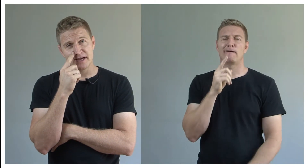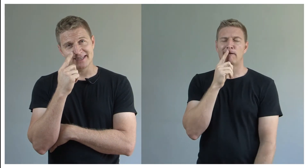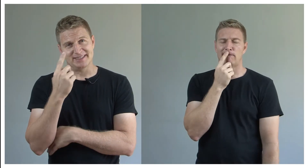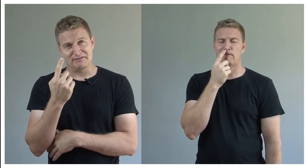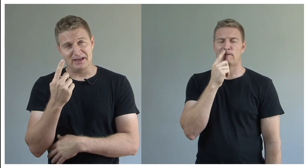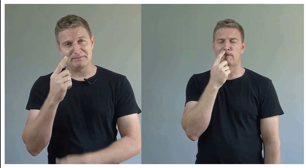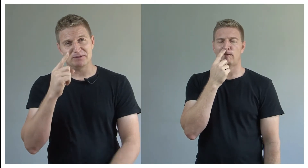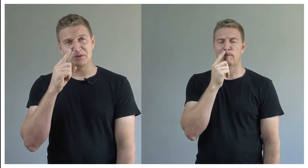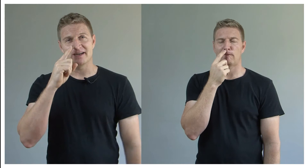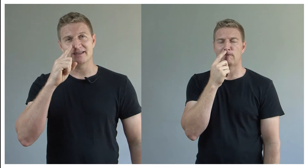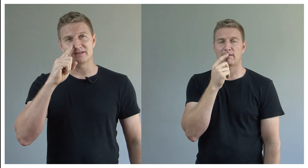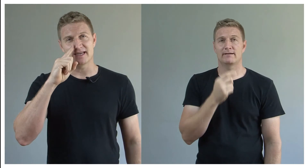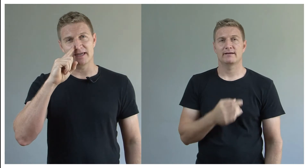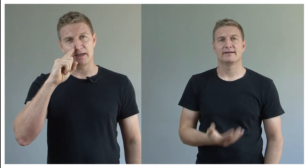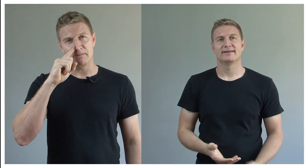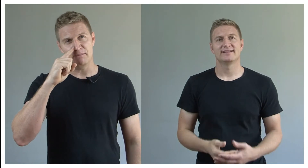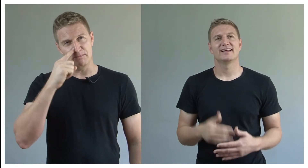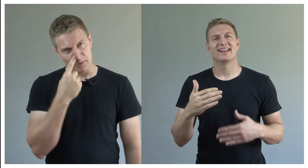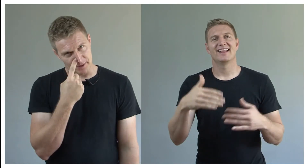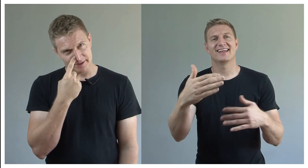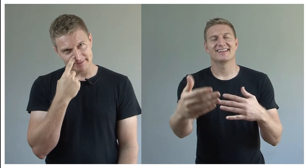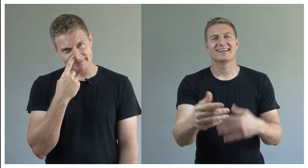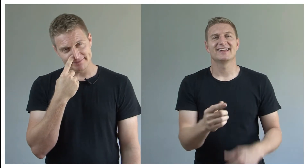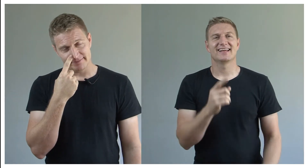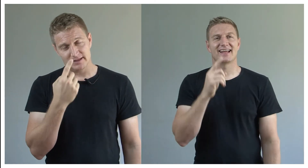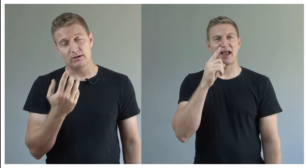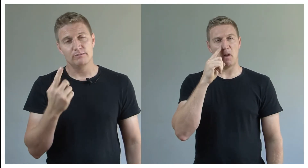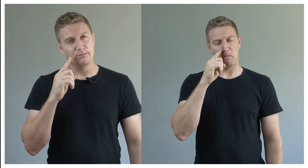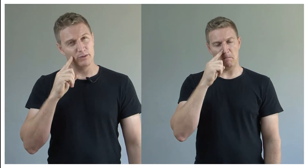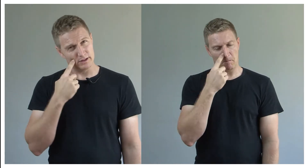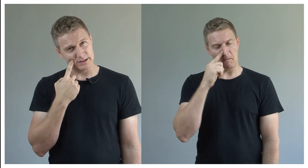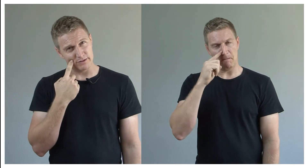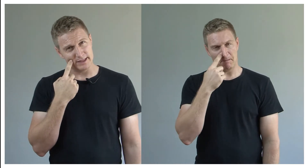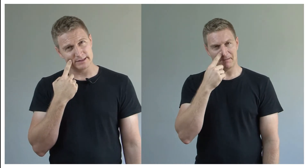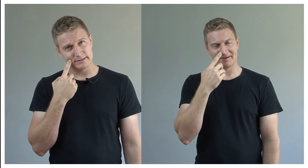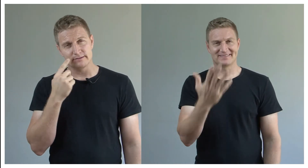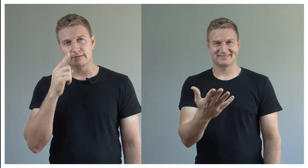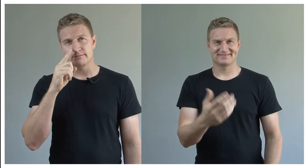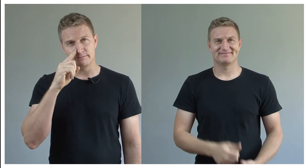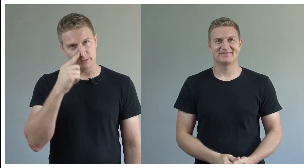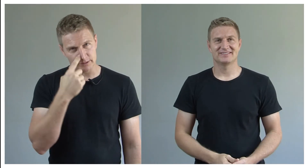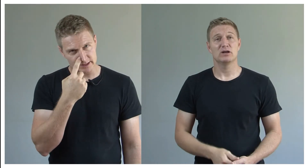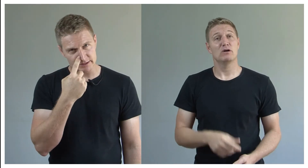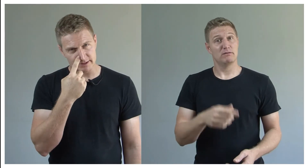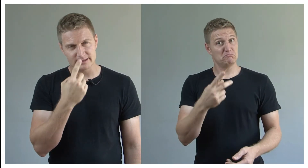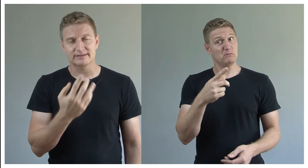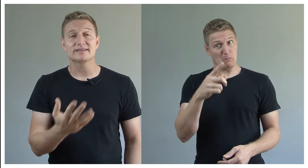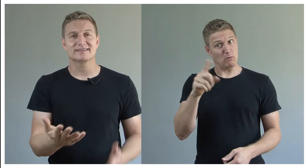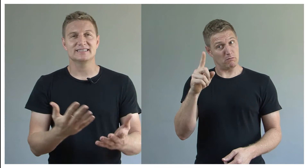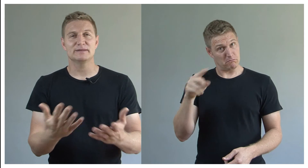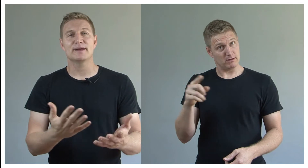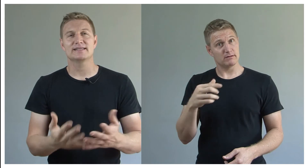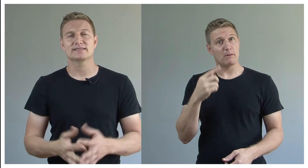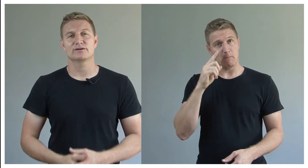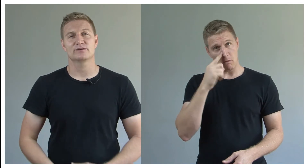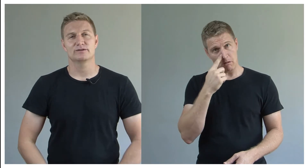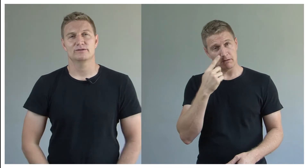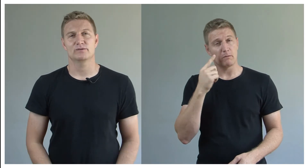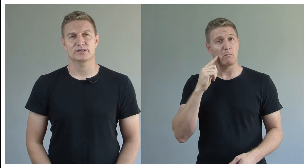is developed where you say bored. Now bored is right. Bored is right. It depends on what you